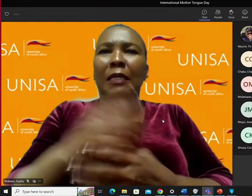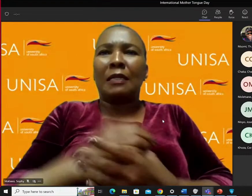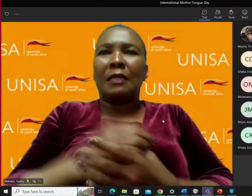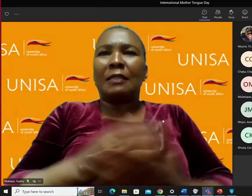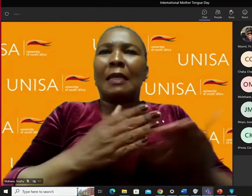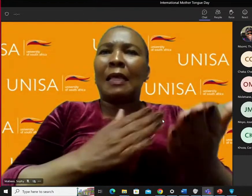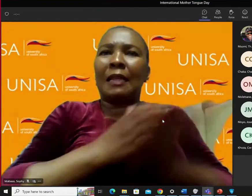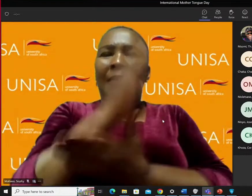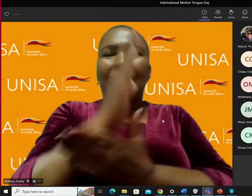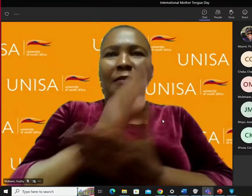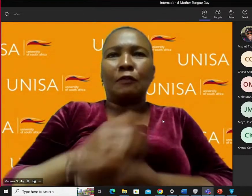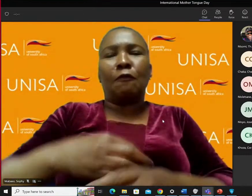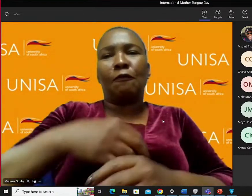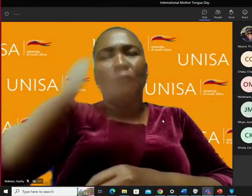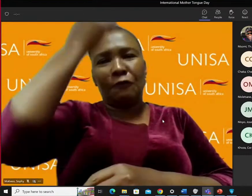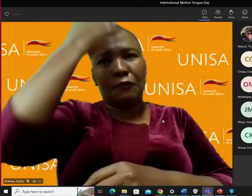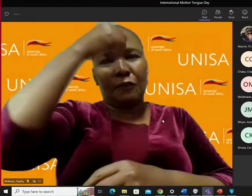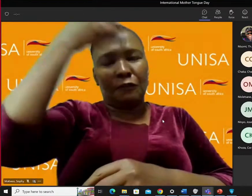philosophical